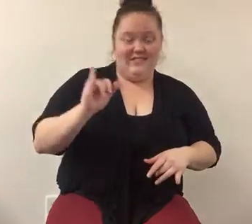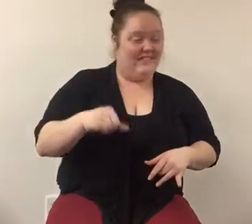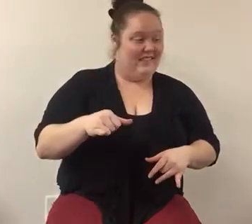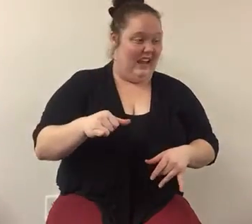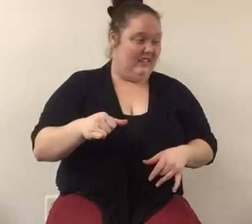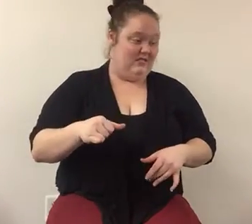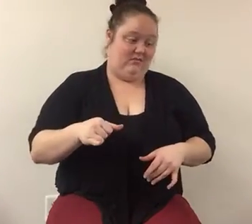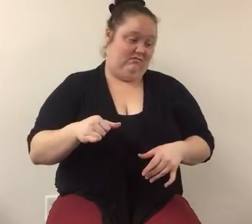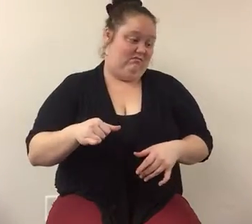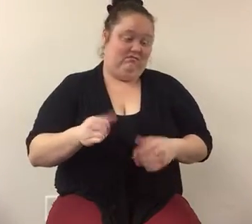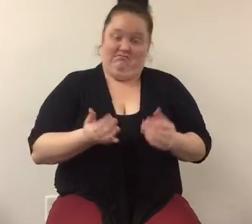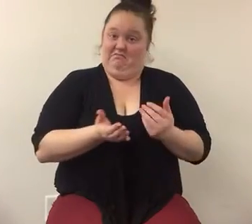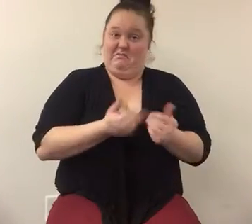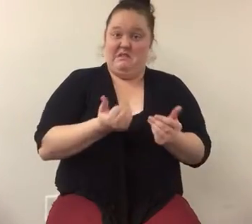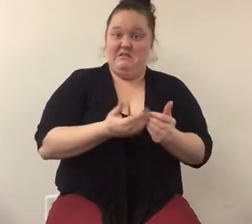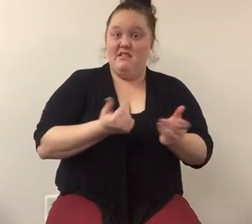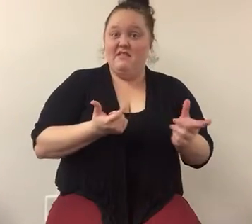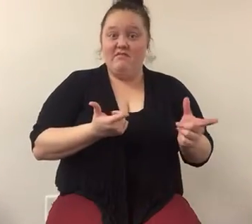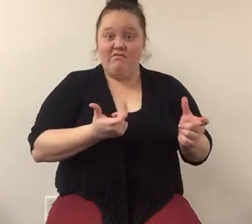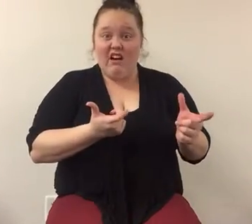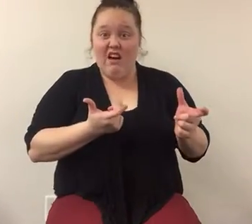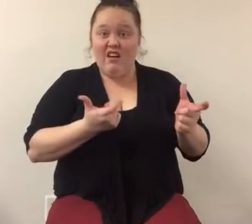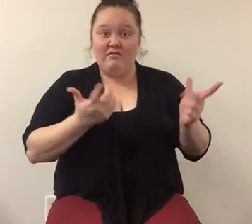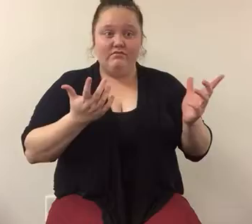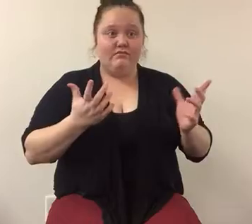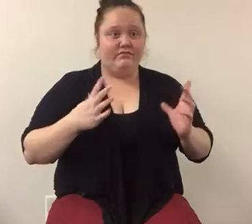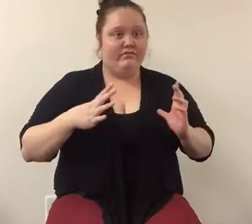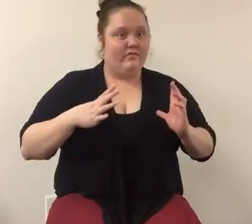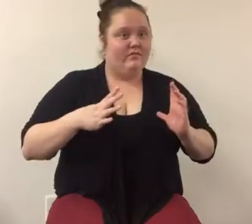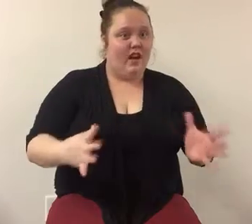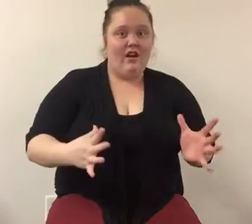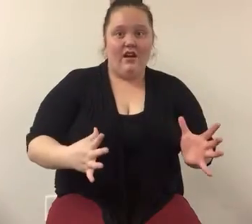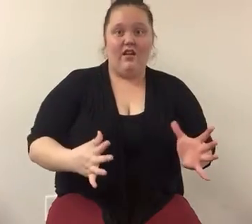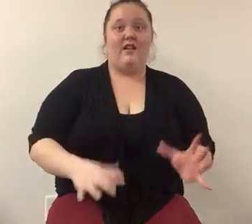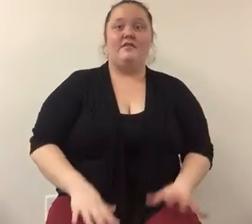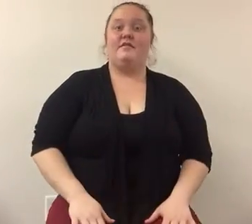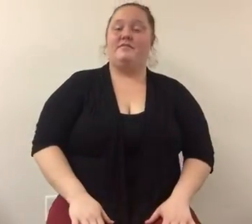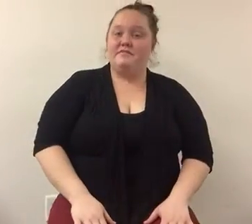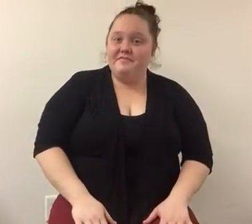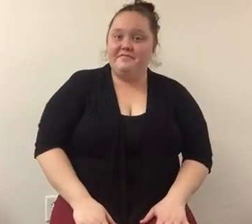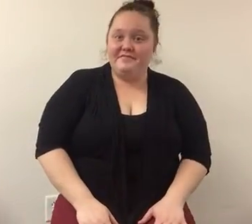and another big object into the eye while operating through such a tiny, tiny incision.